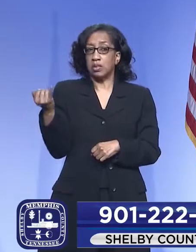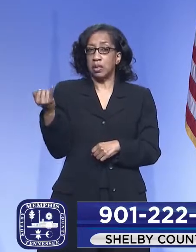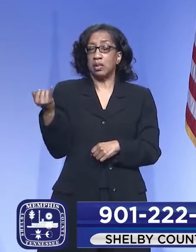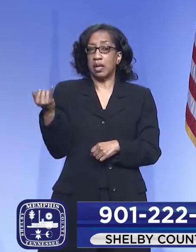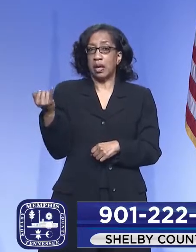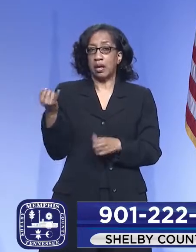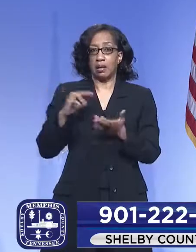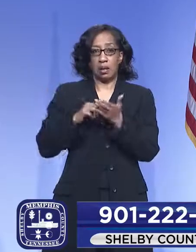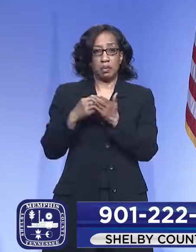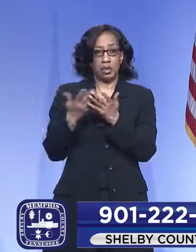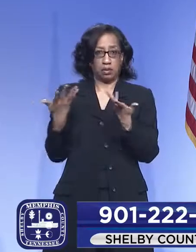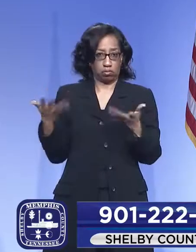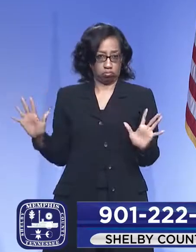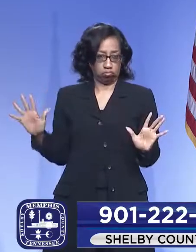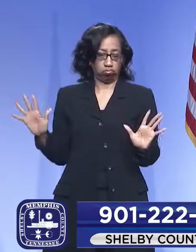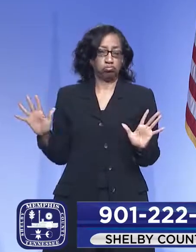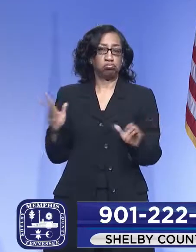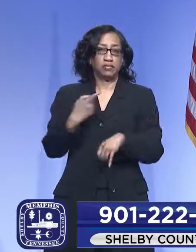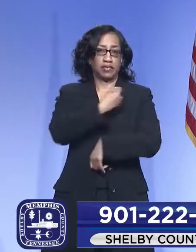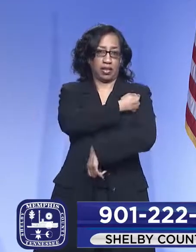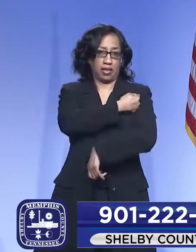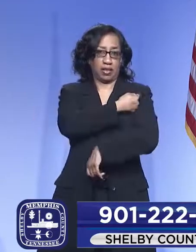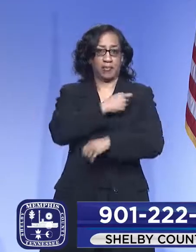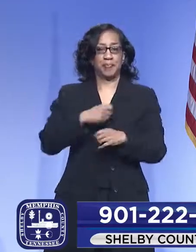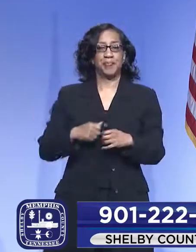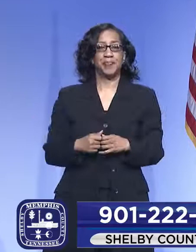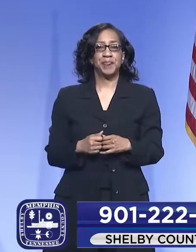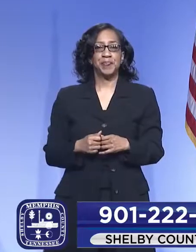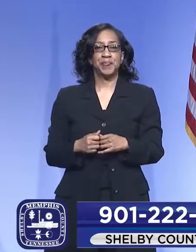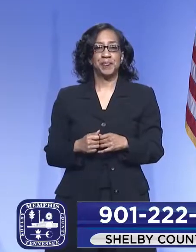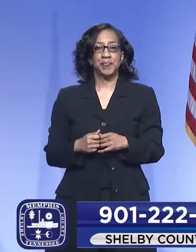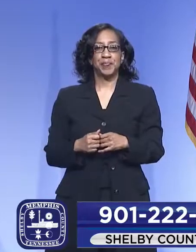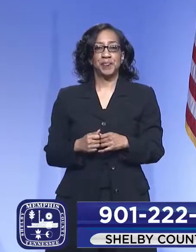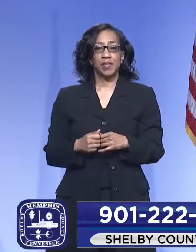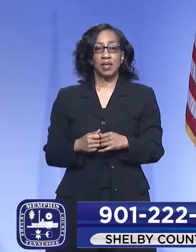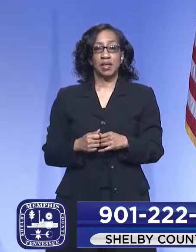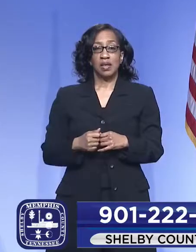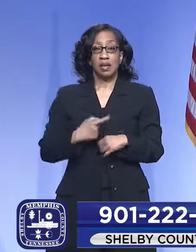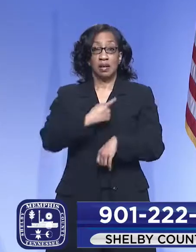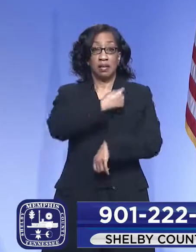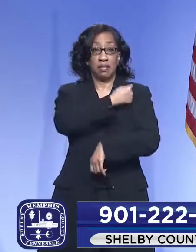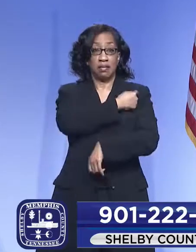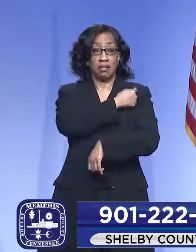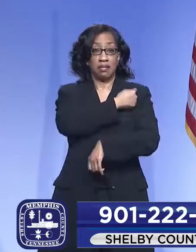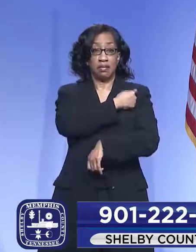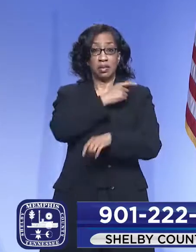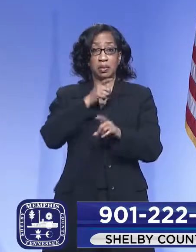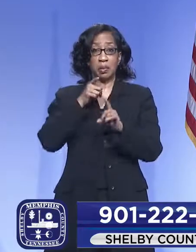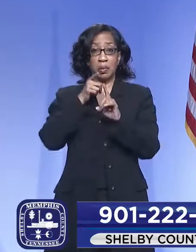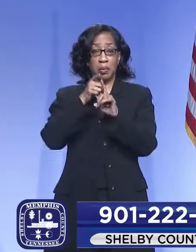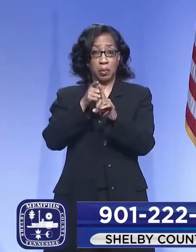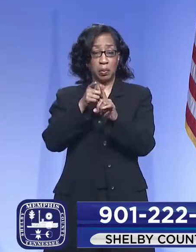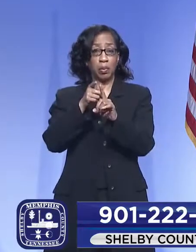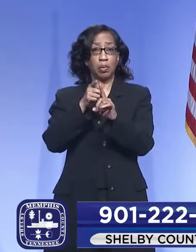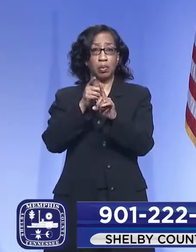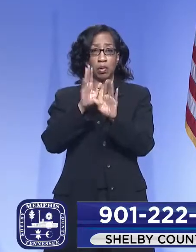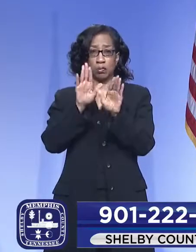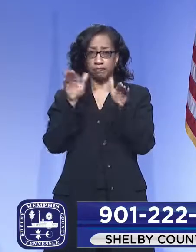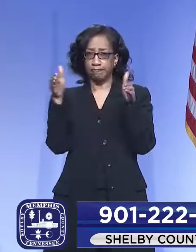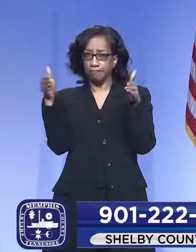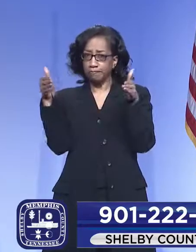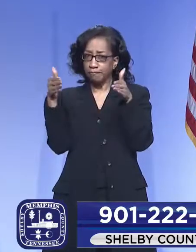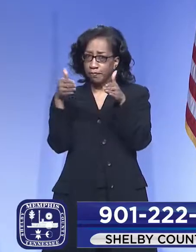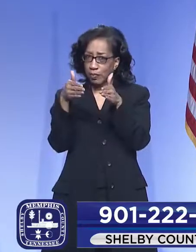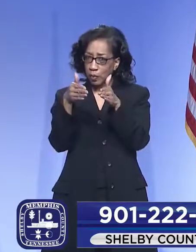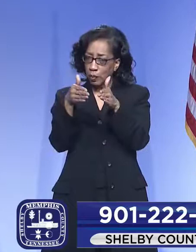considered fully vaccinated. As much as the vaccine campaign is front and center, and the main thing that we